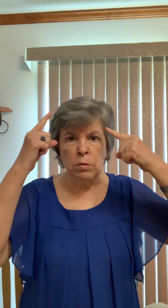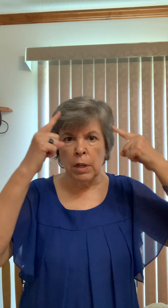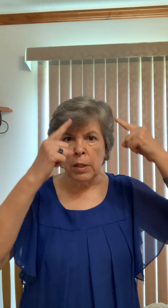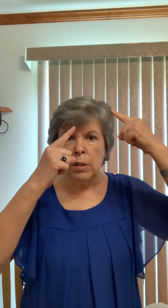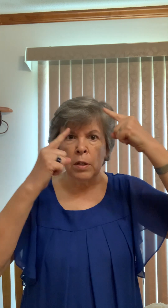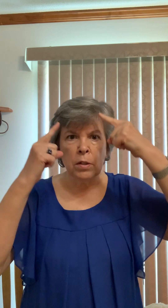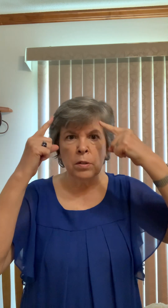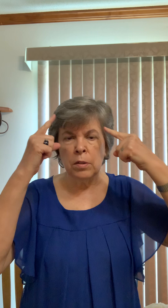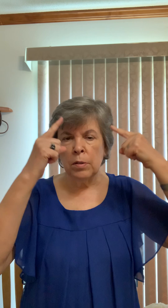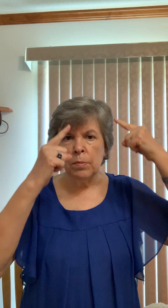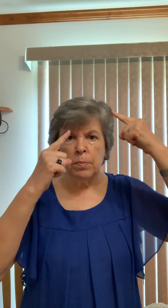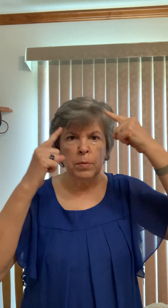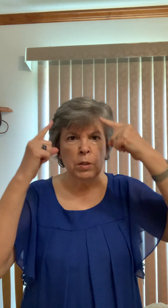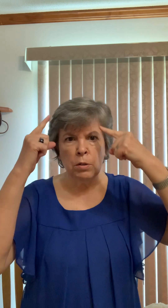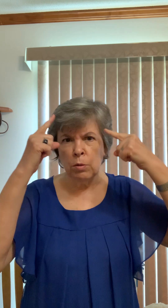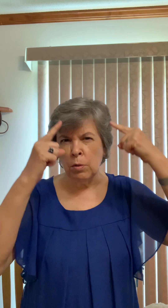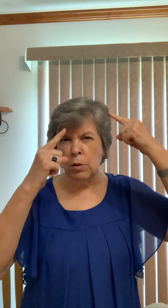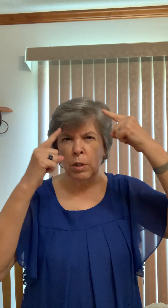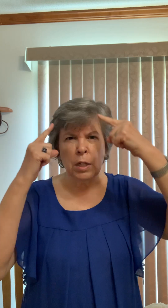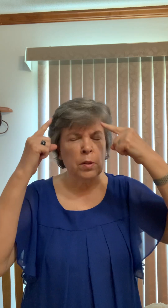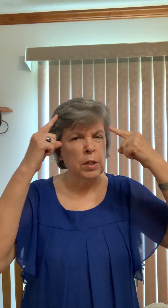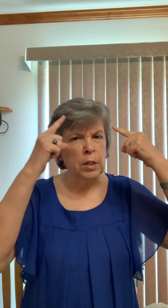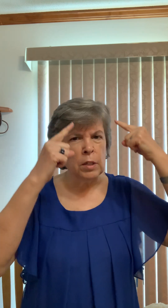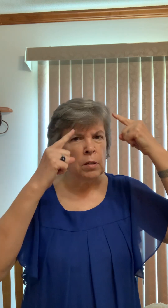like this. You know, you're kind of thinking a lot.